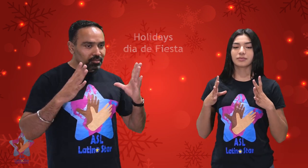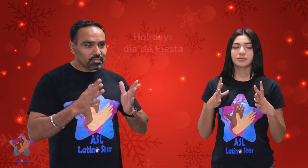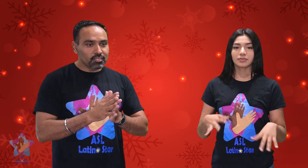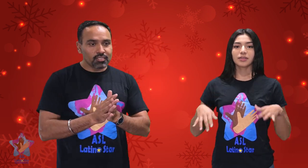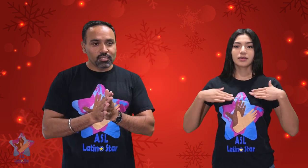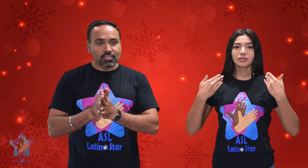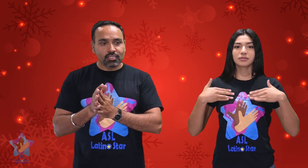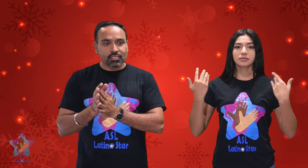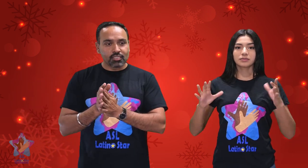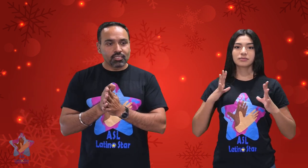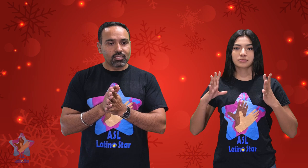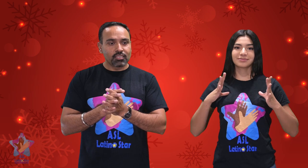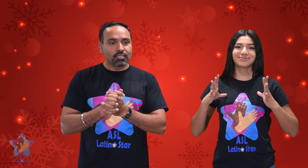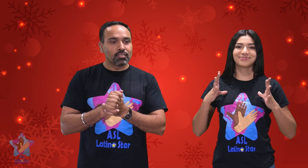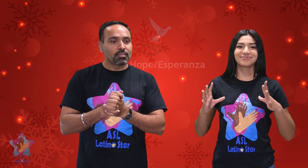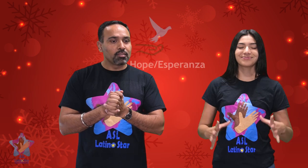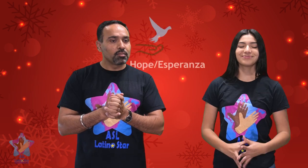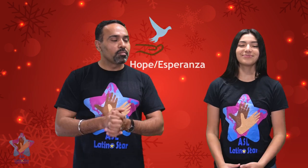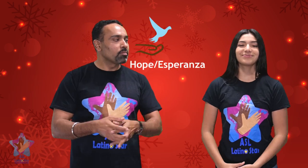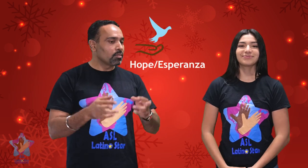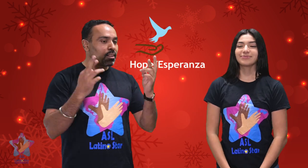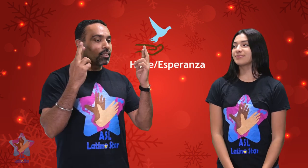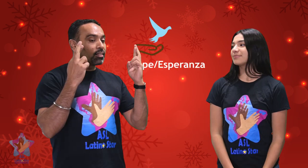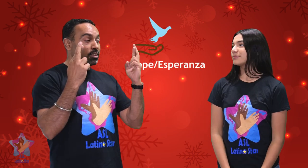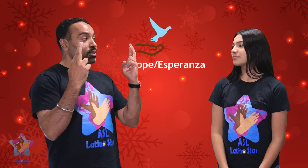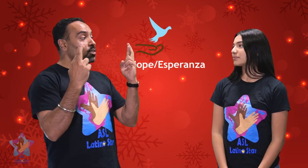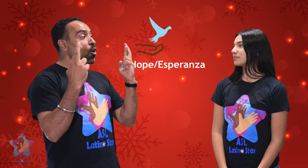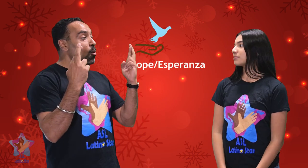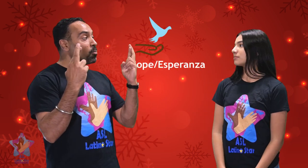Felices fiestas. This is hope.